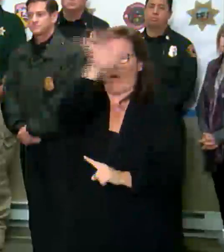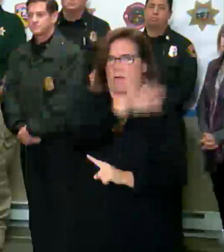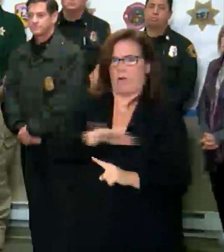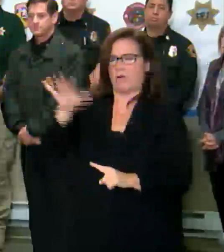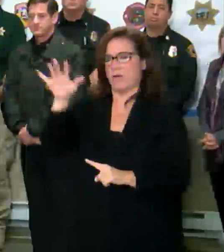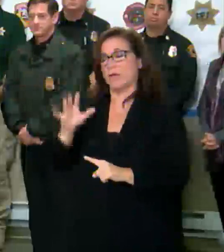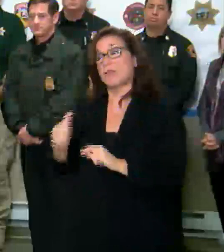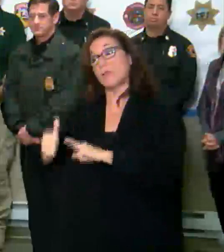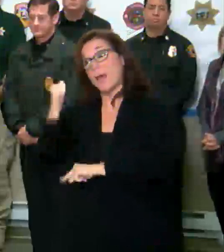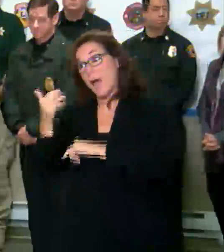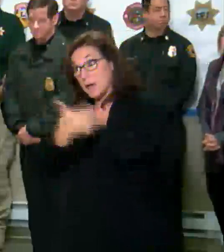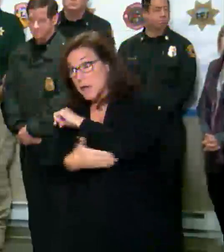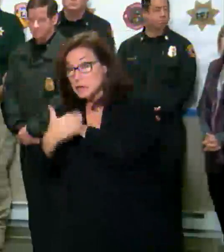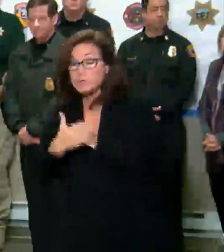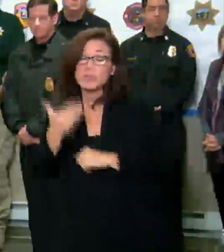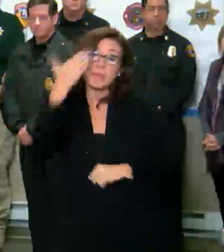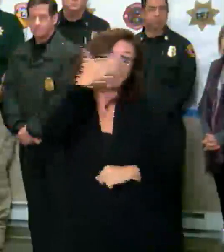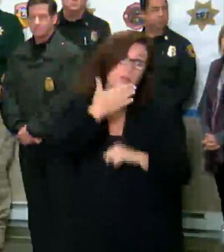drainage.